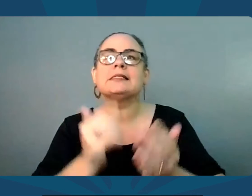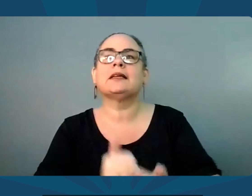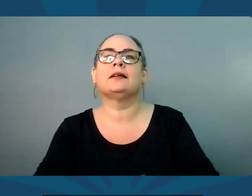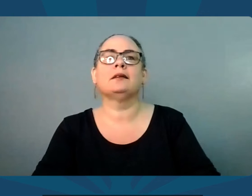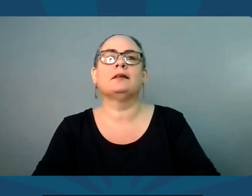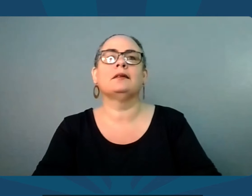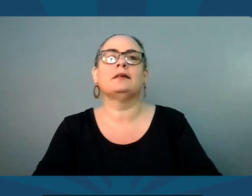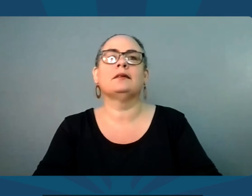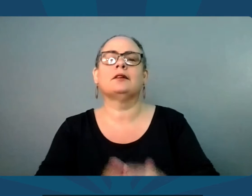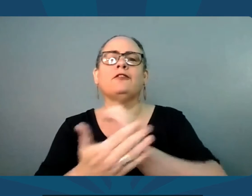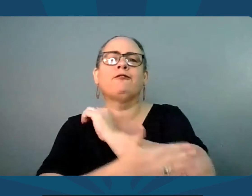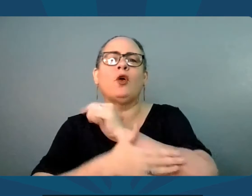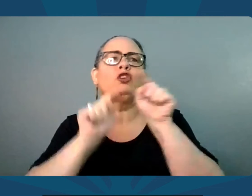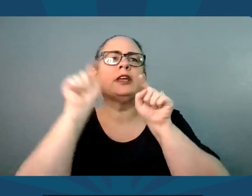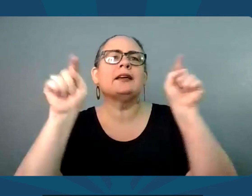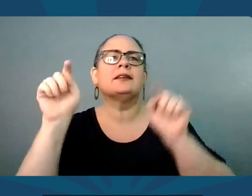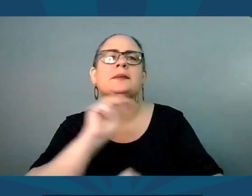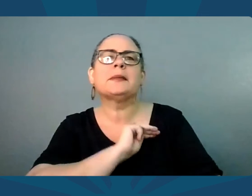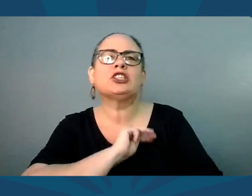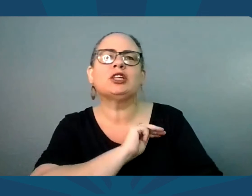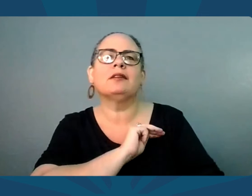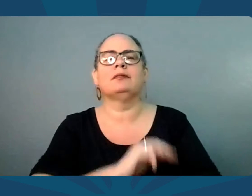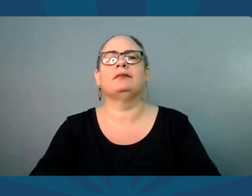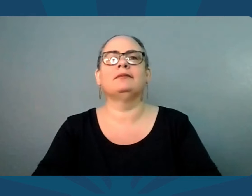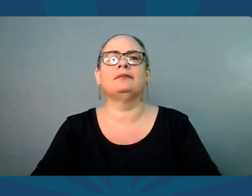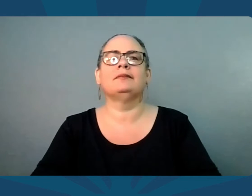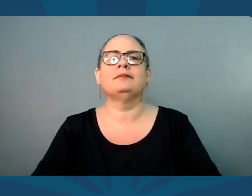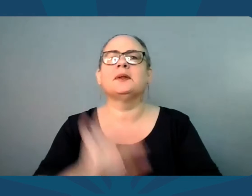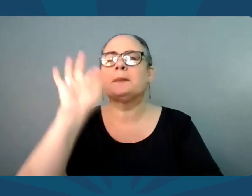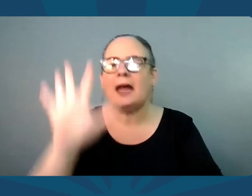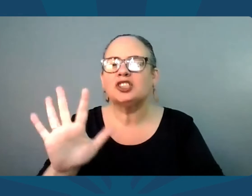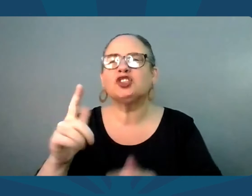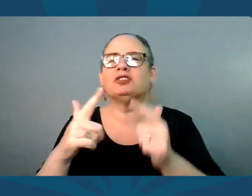ministry, feeding the homeless, foreign mission,